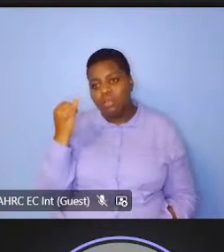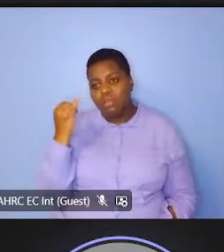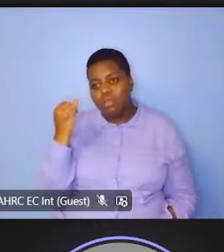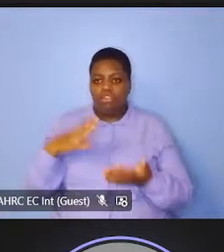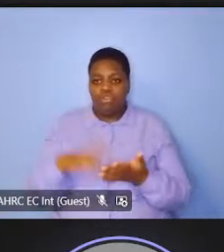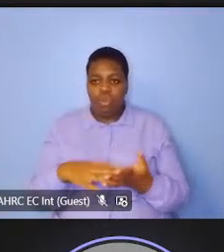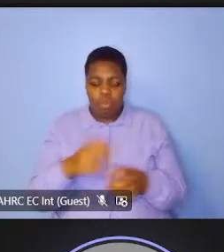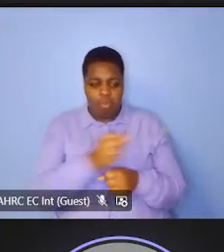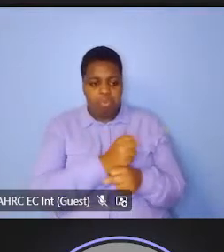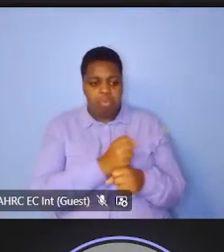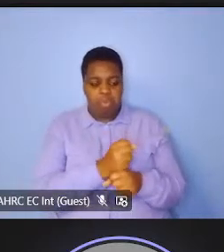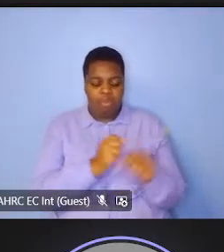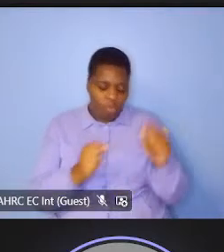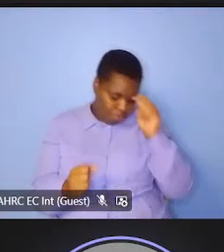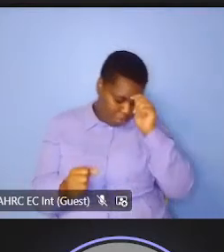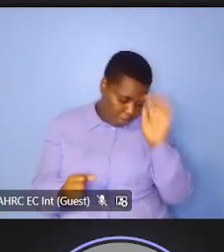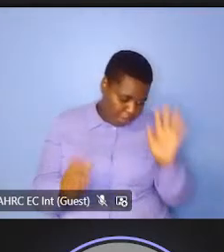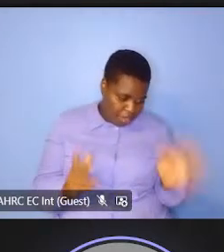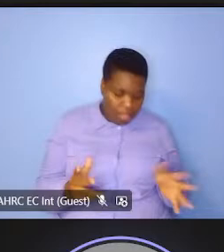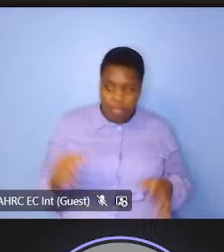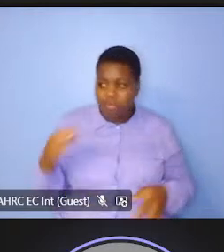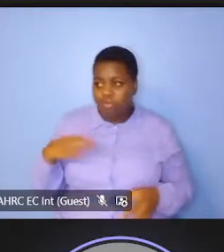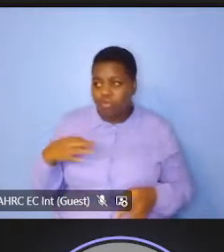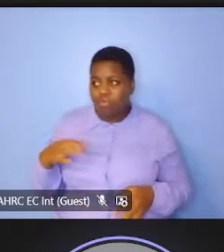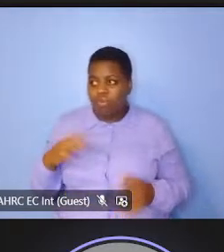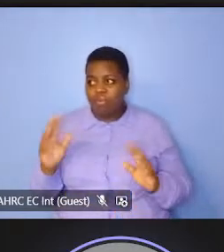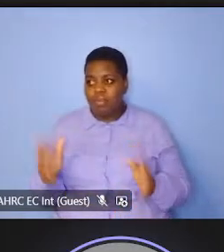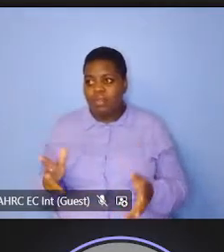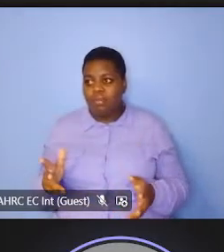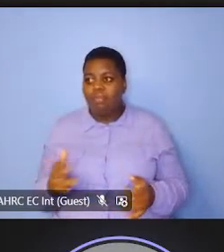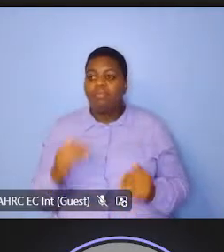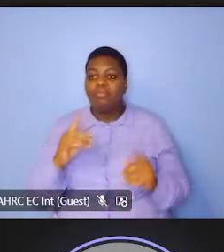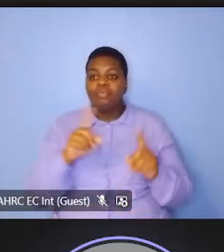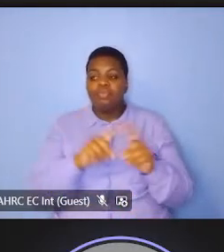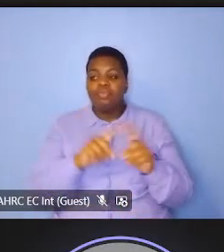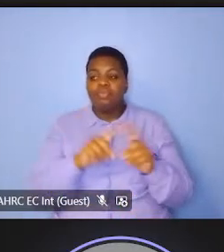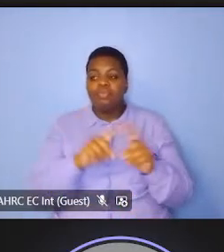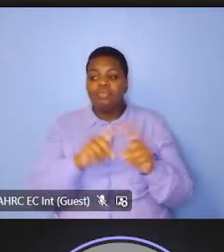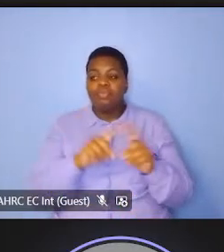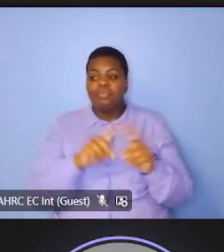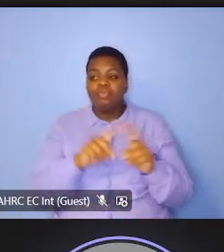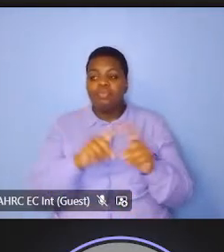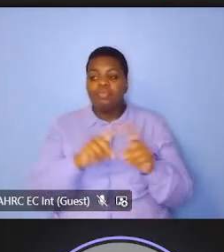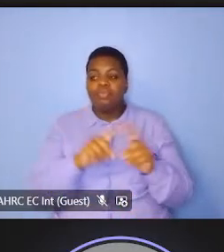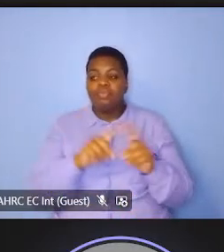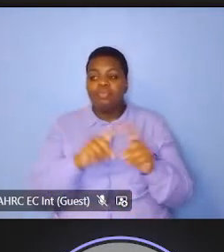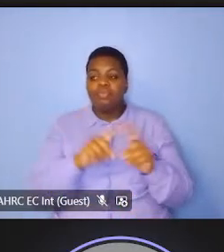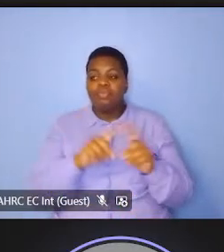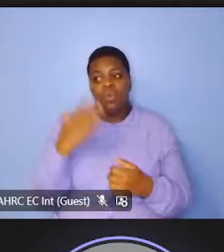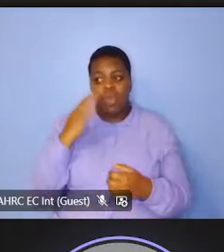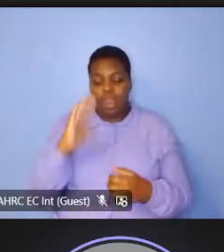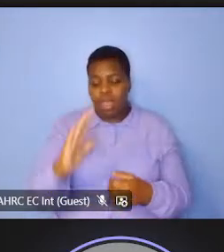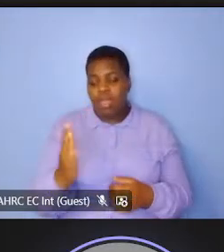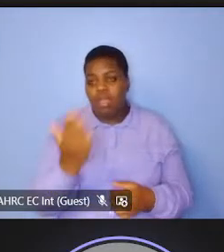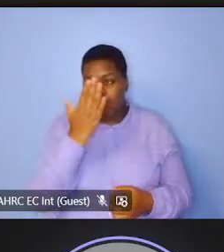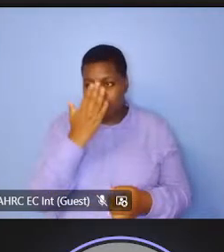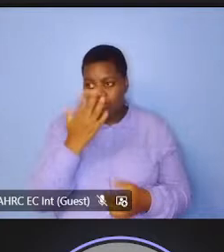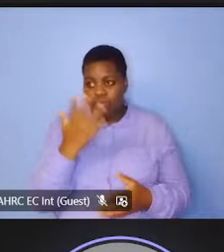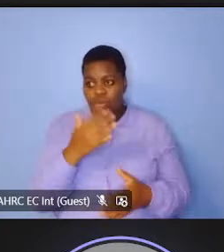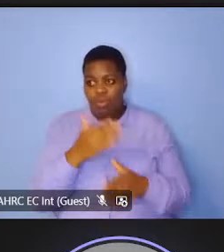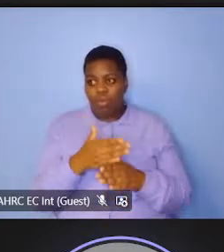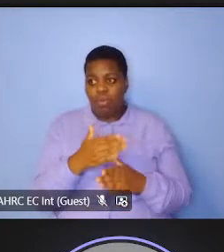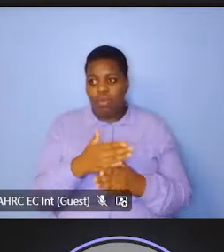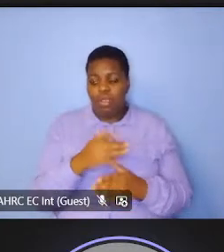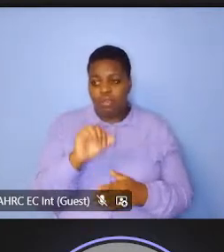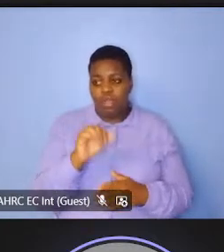binary manner. The draft guidelines have also caused problems when trying to approach schools through our work on behalf